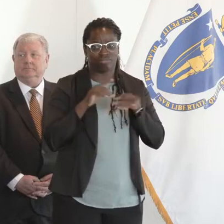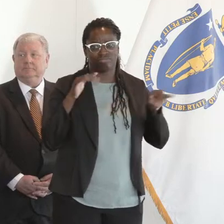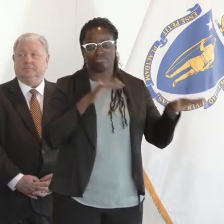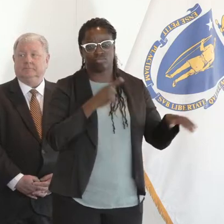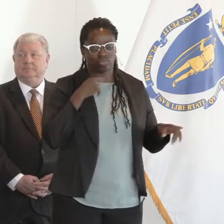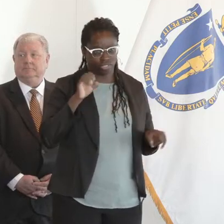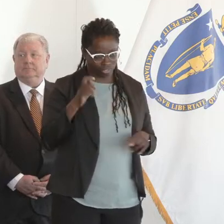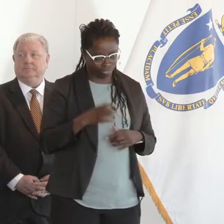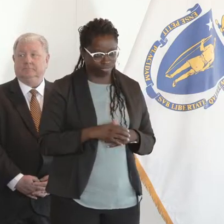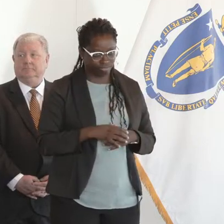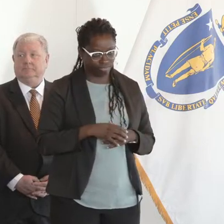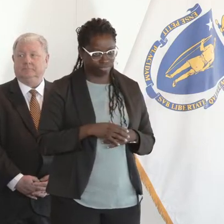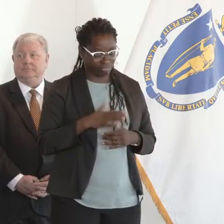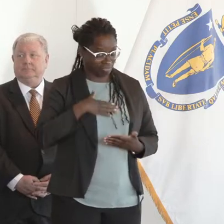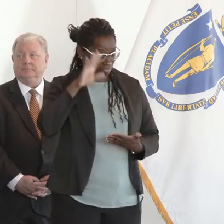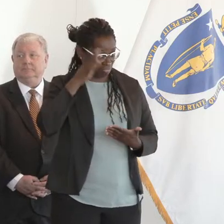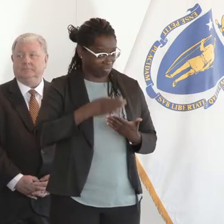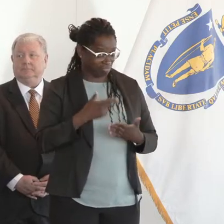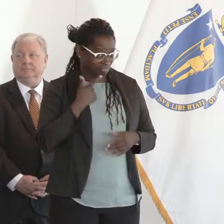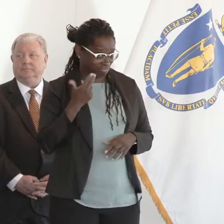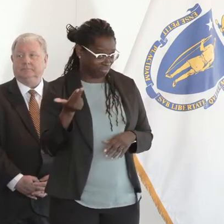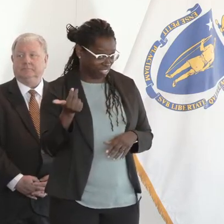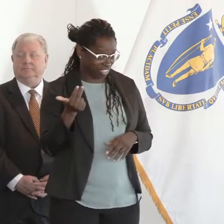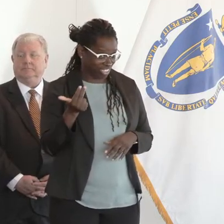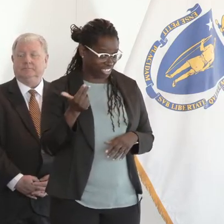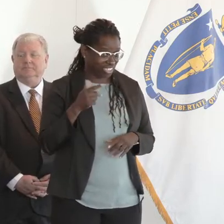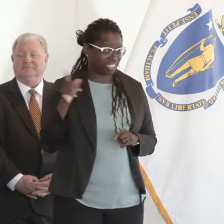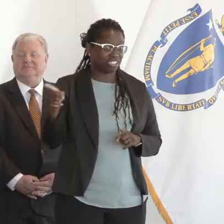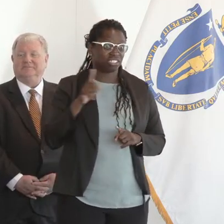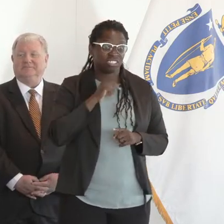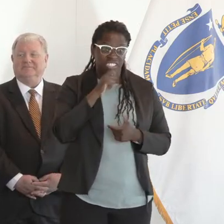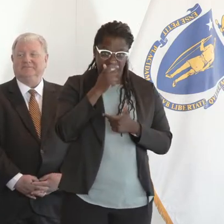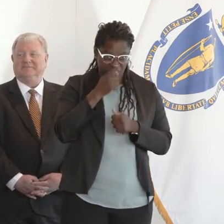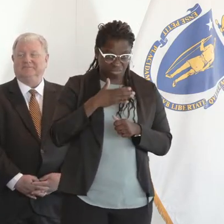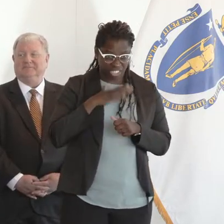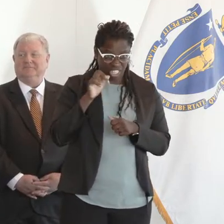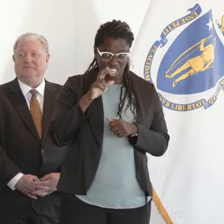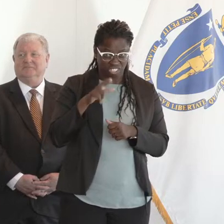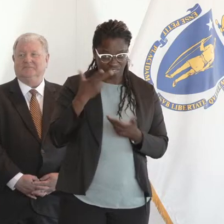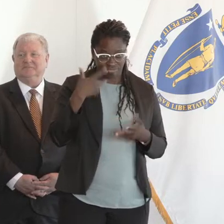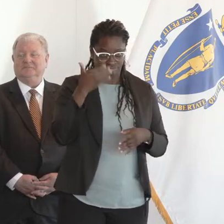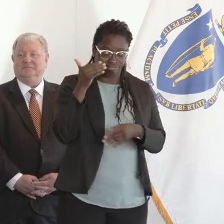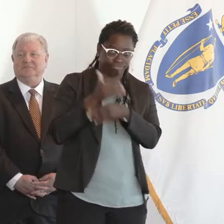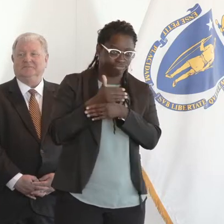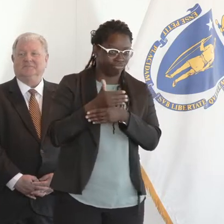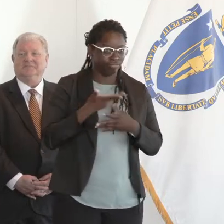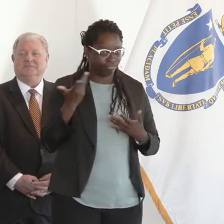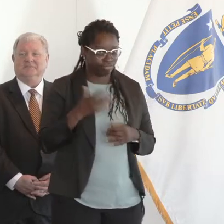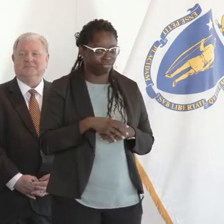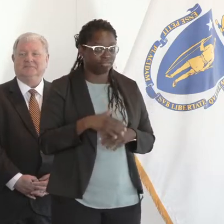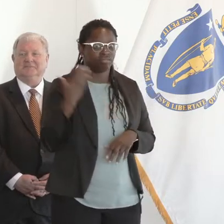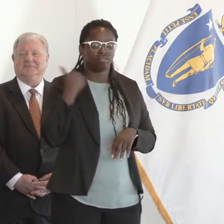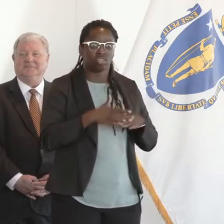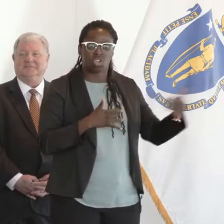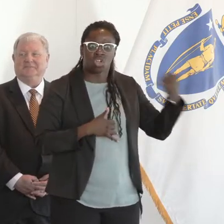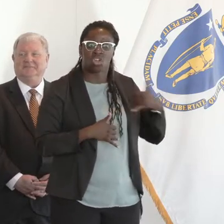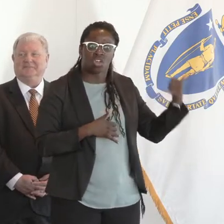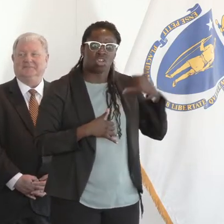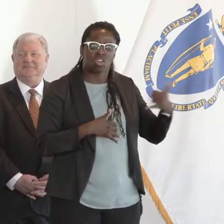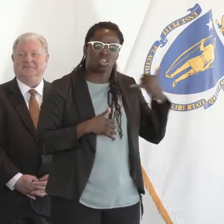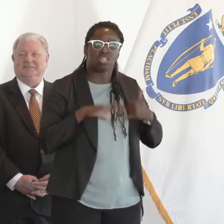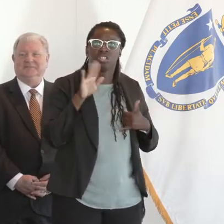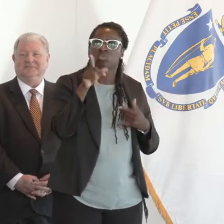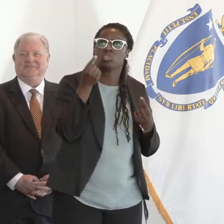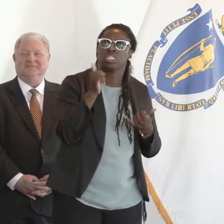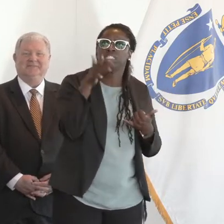now, has shown very little interest in my career, but last night my phone was lit up with, where are you now? What are you doing